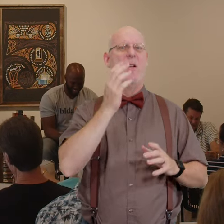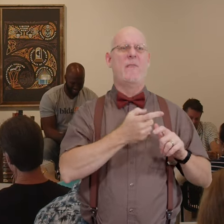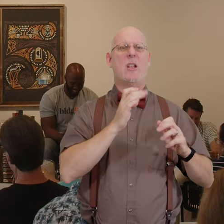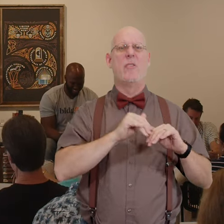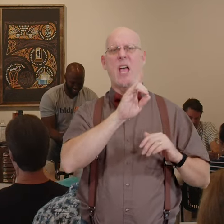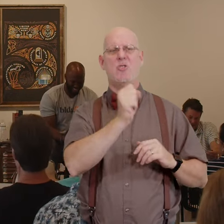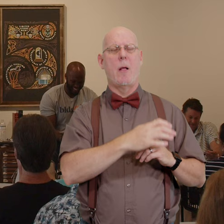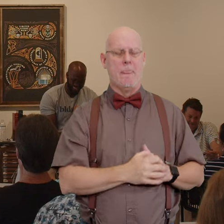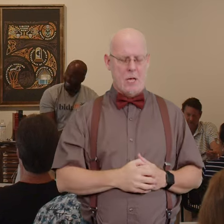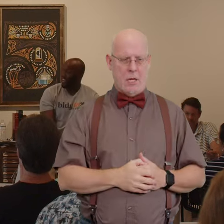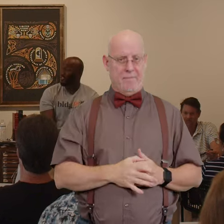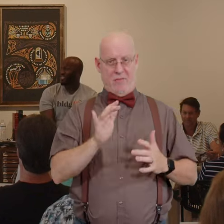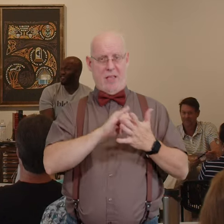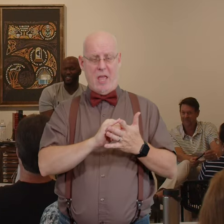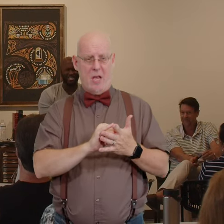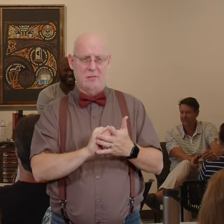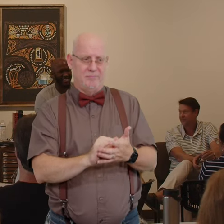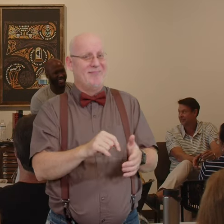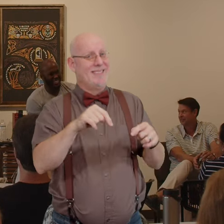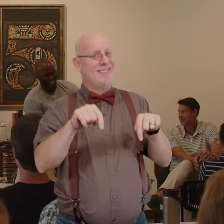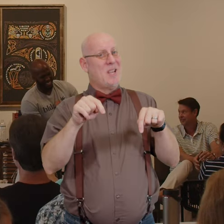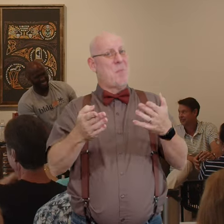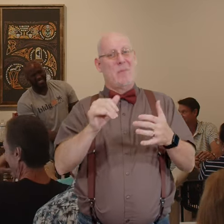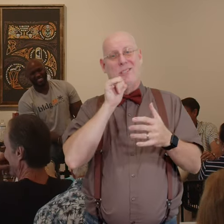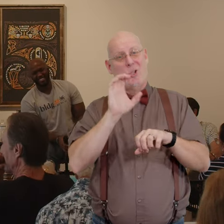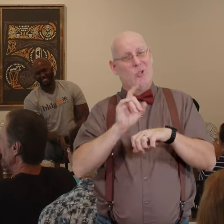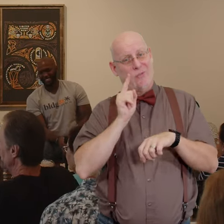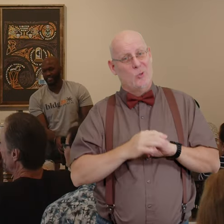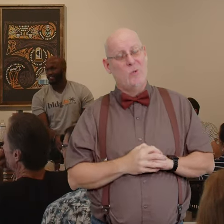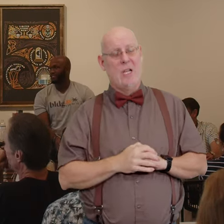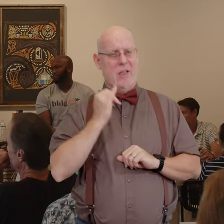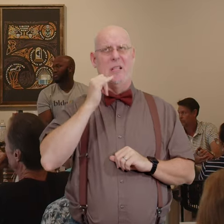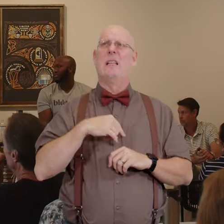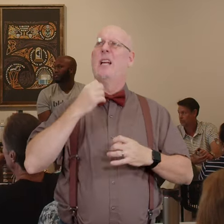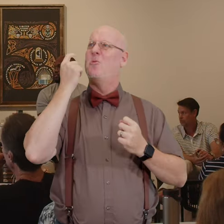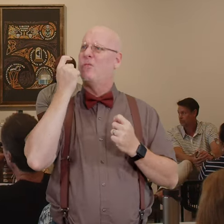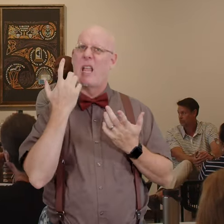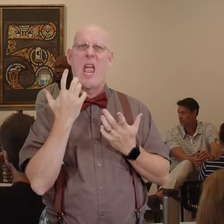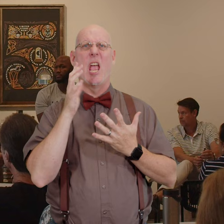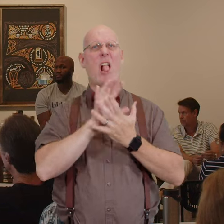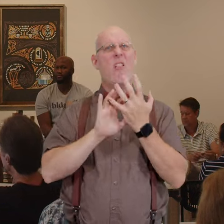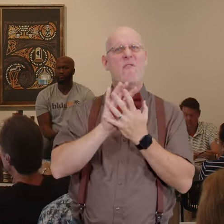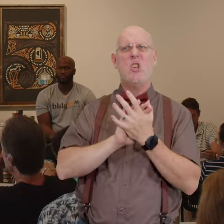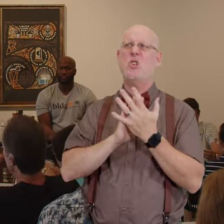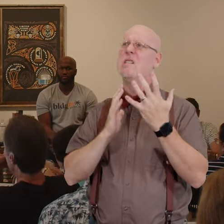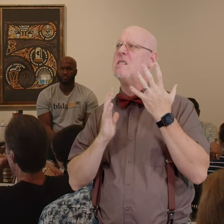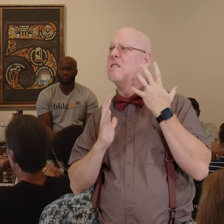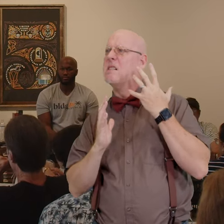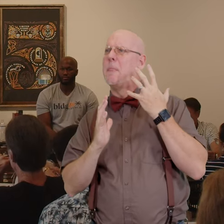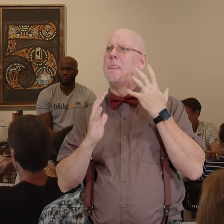Aaron quicker than Deshaun. Like if you're like that, then this probably is not the church. But if you're like, I don't understand all this, it's